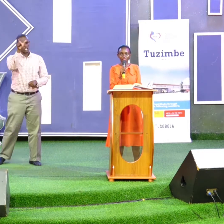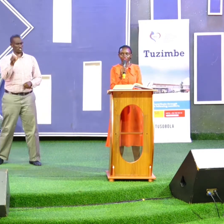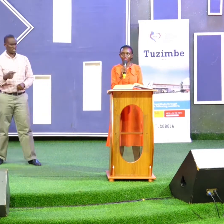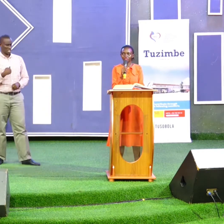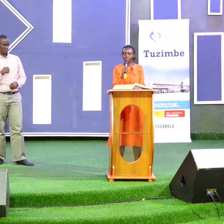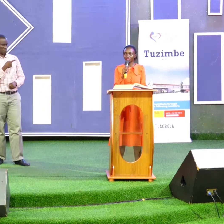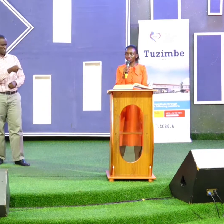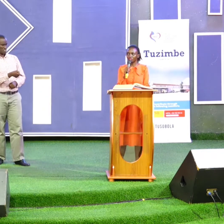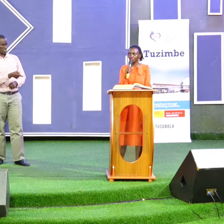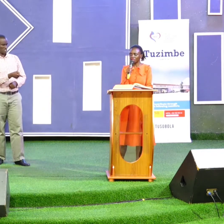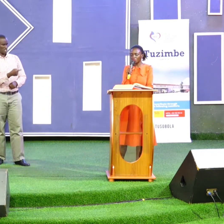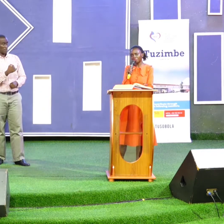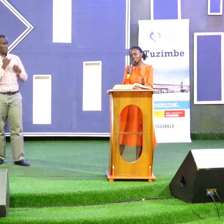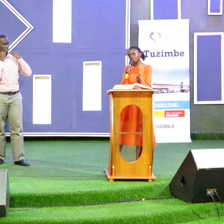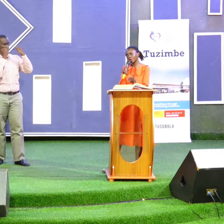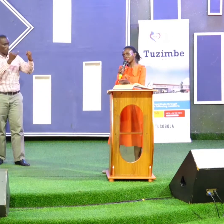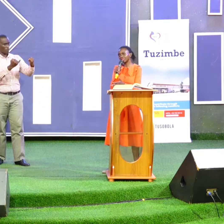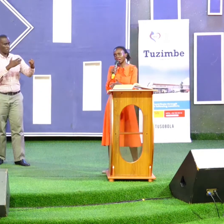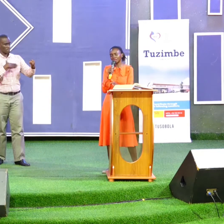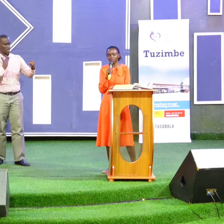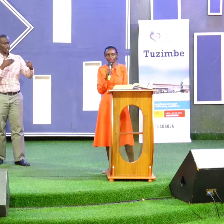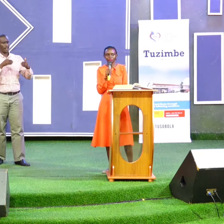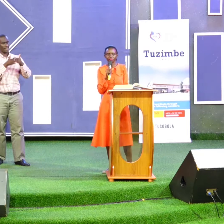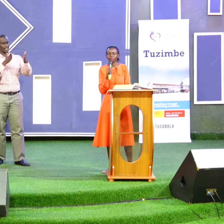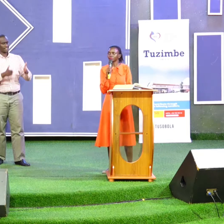says, let me first tell my leader,